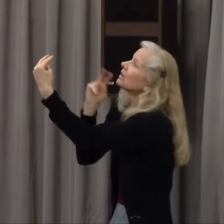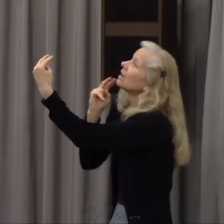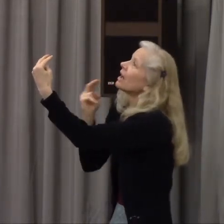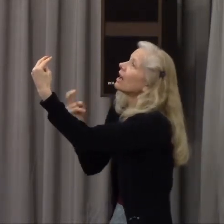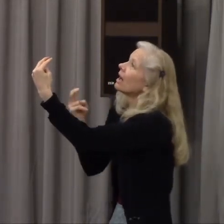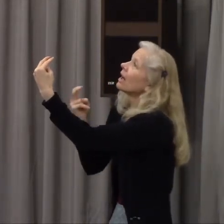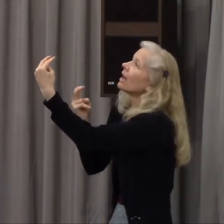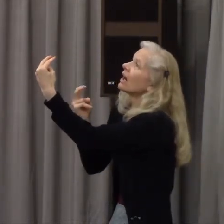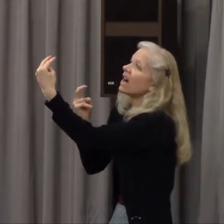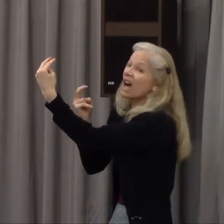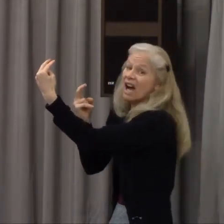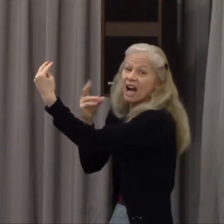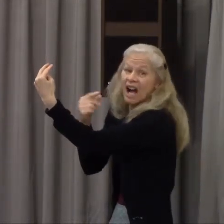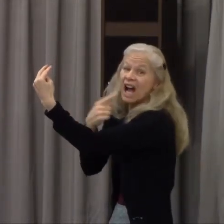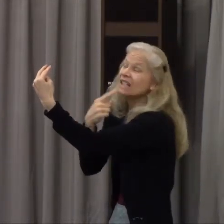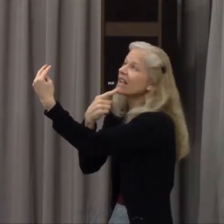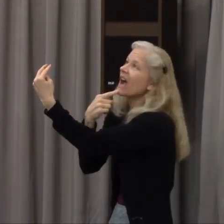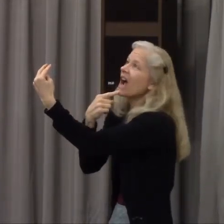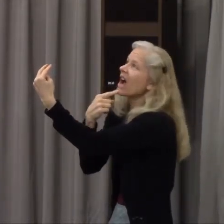And not face God.